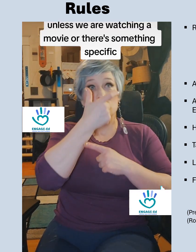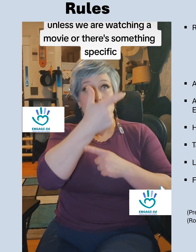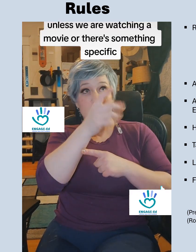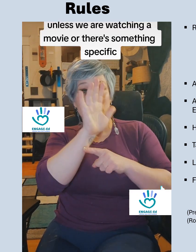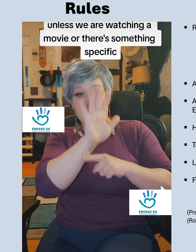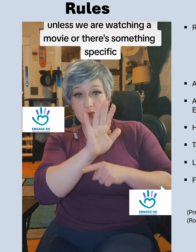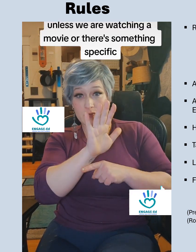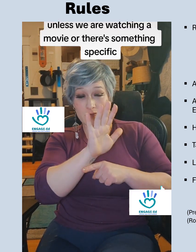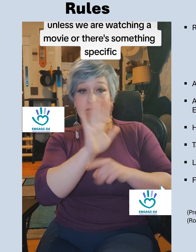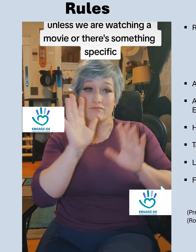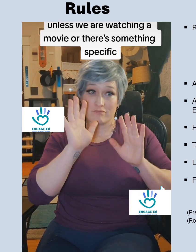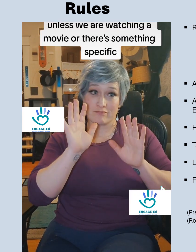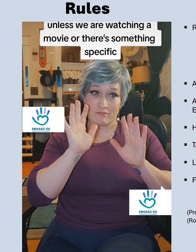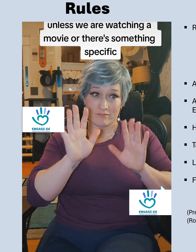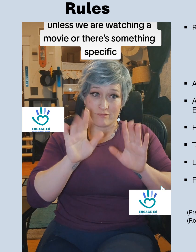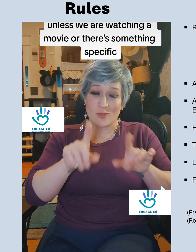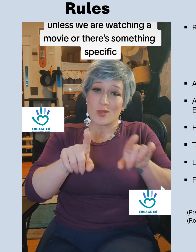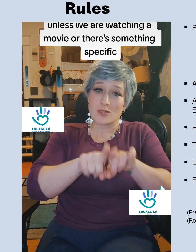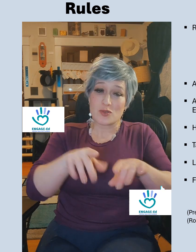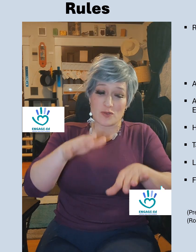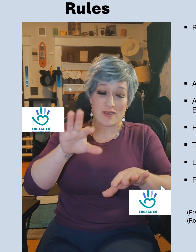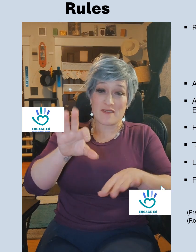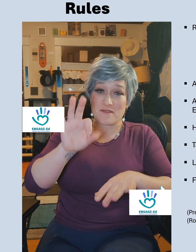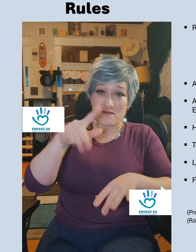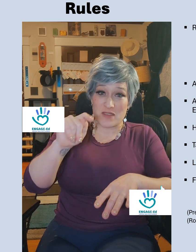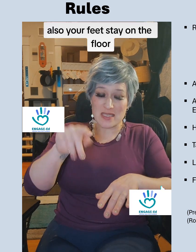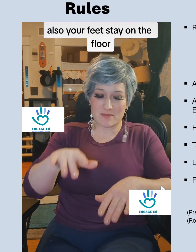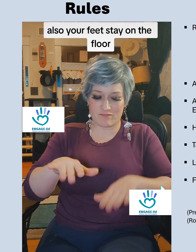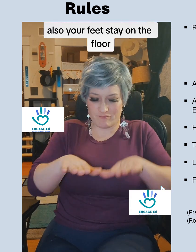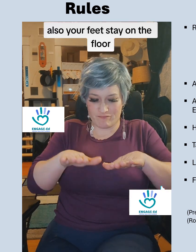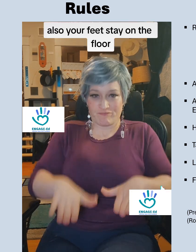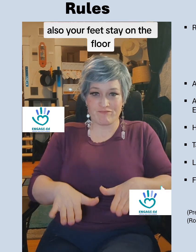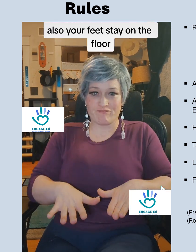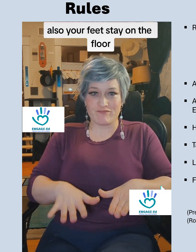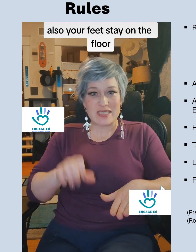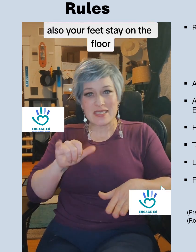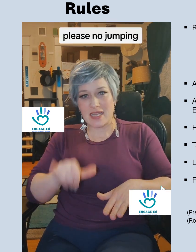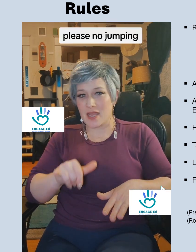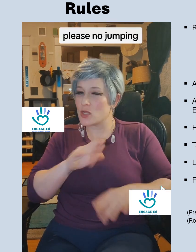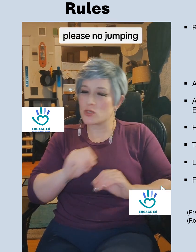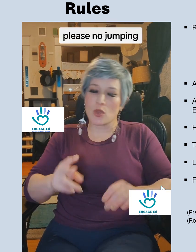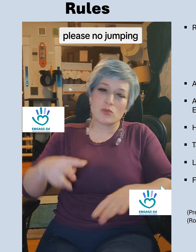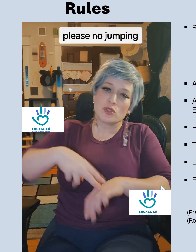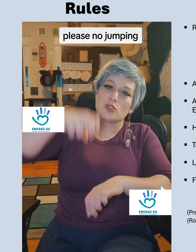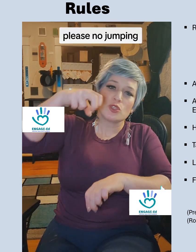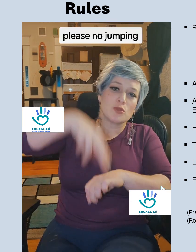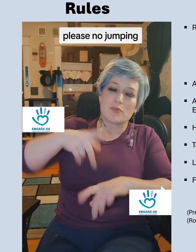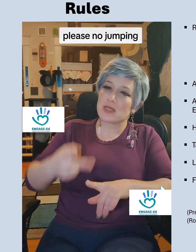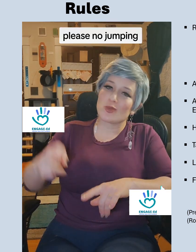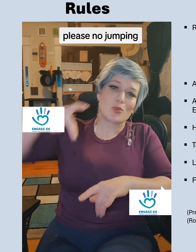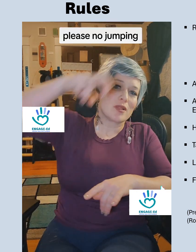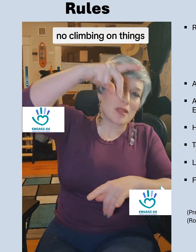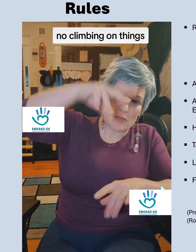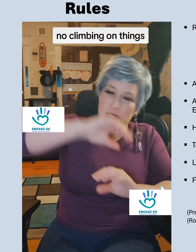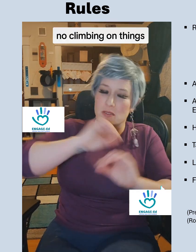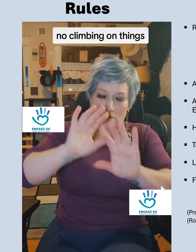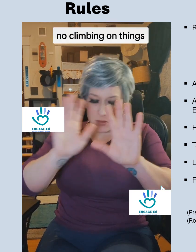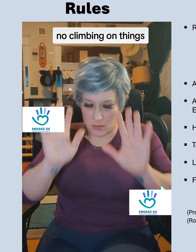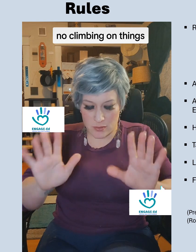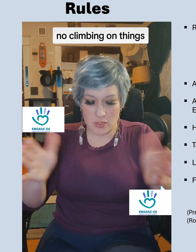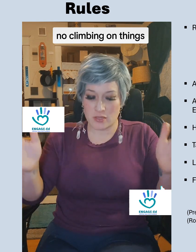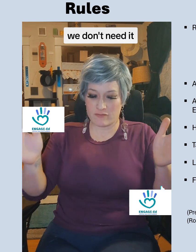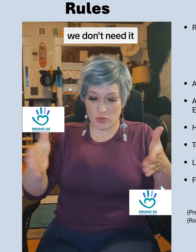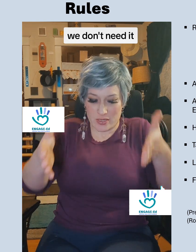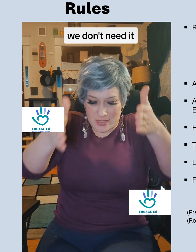we are watching a movie or there's something specific. Also, your feet stay on the floor, please. No jumping, no climbing